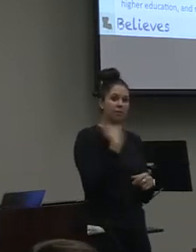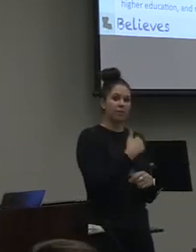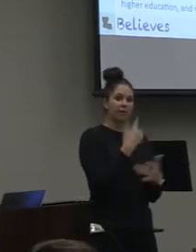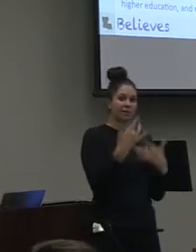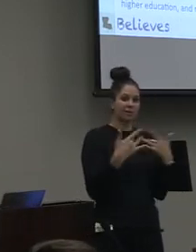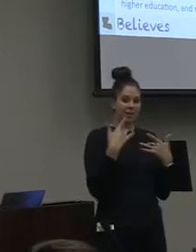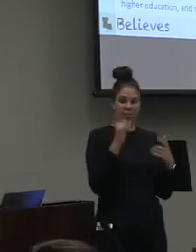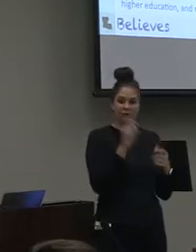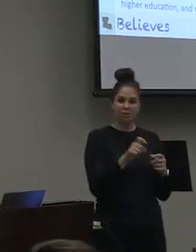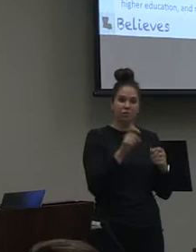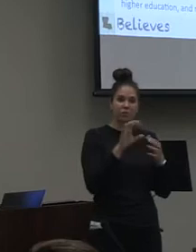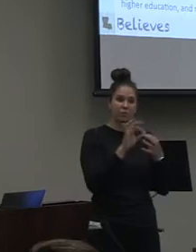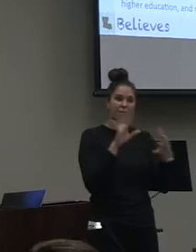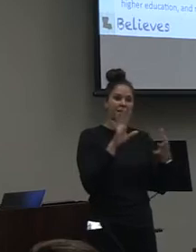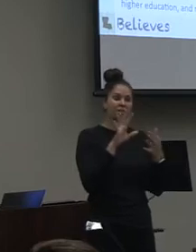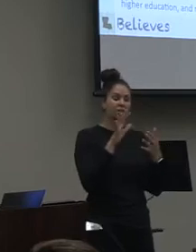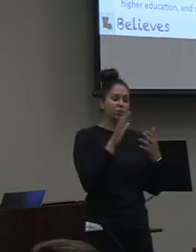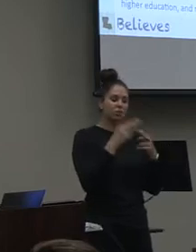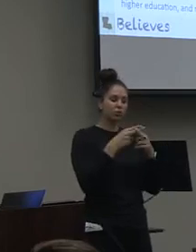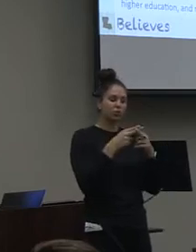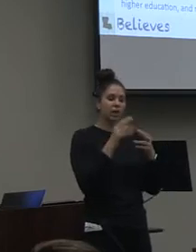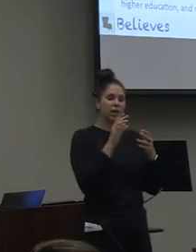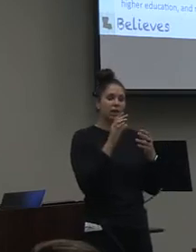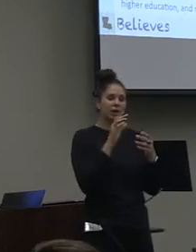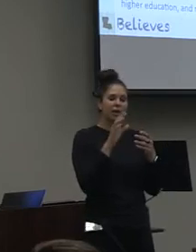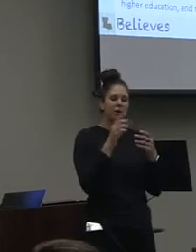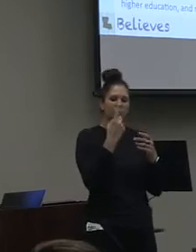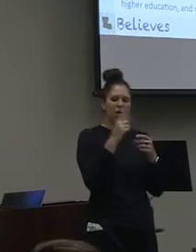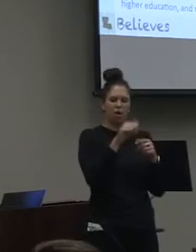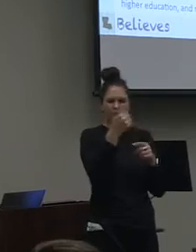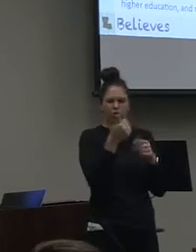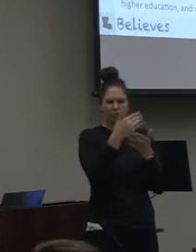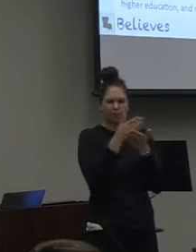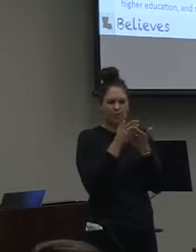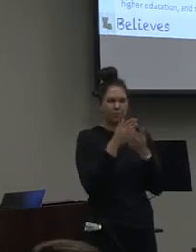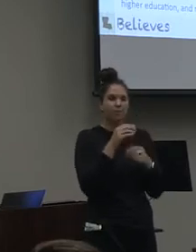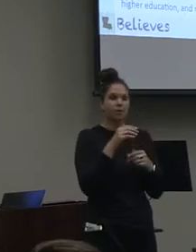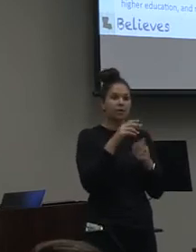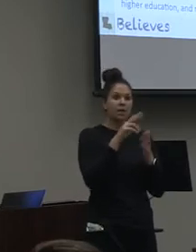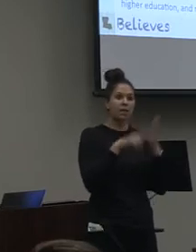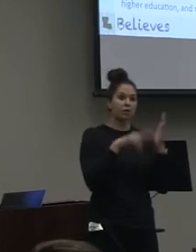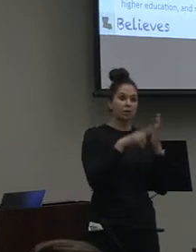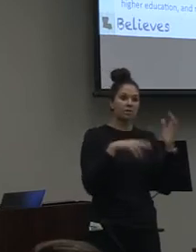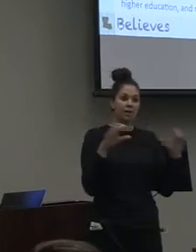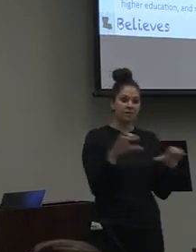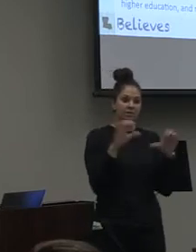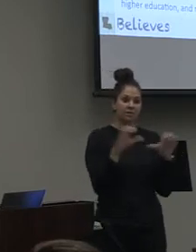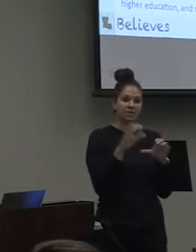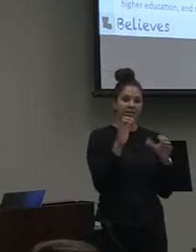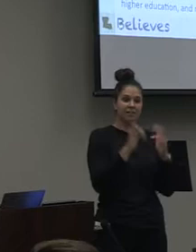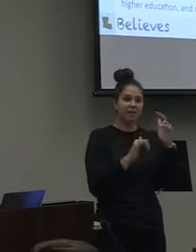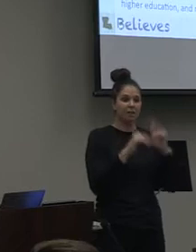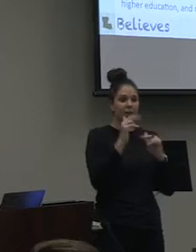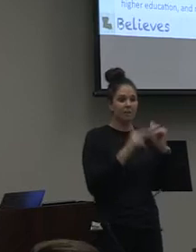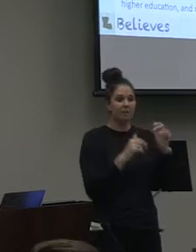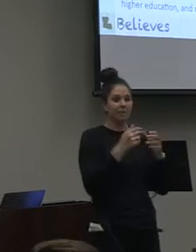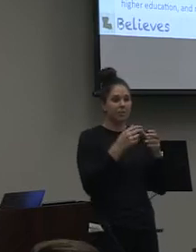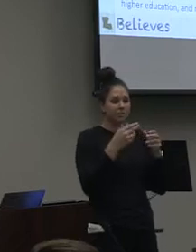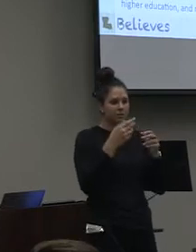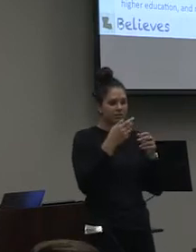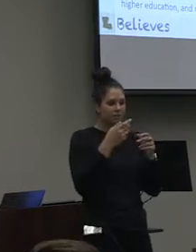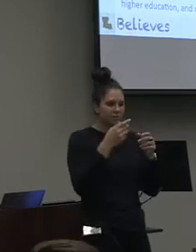excited, we should be releasing soon an additional piece where some literacy activities that are built out by